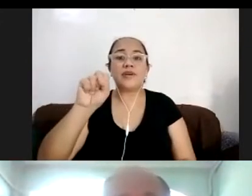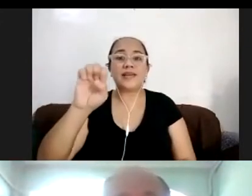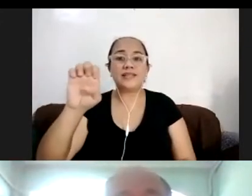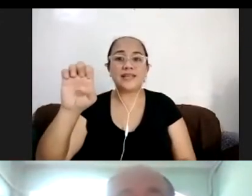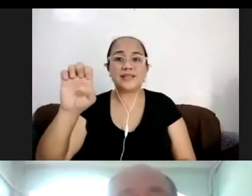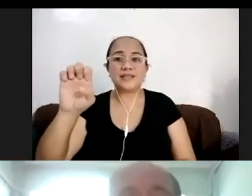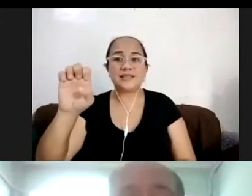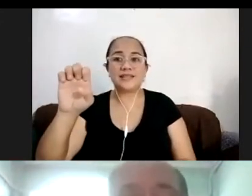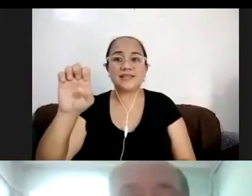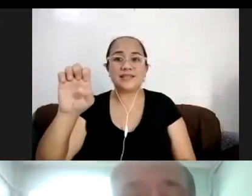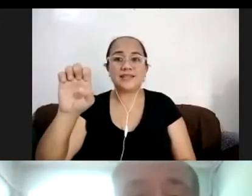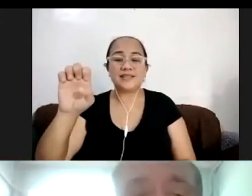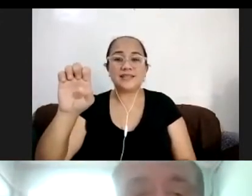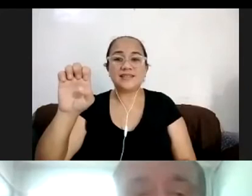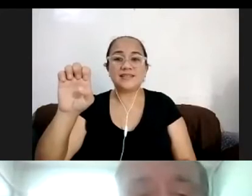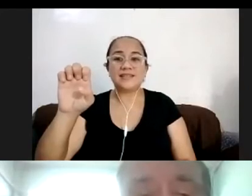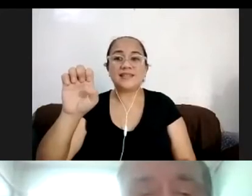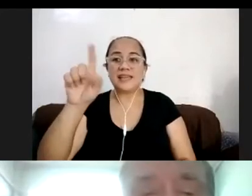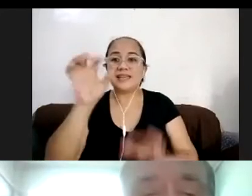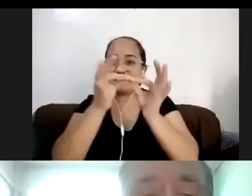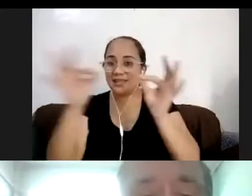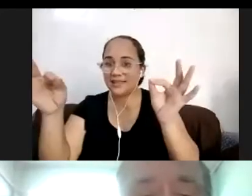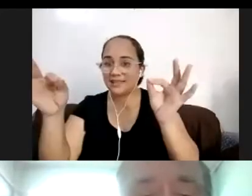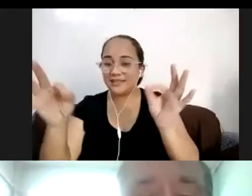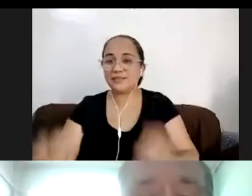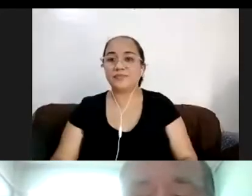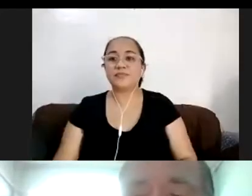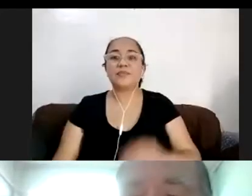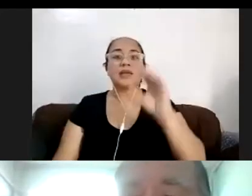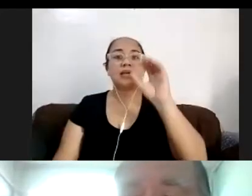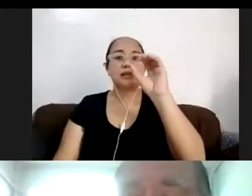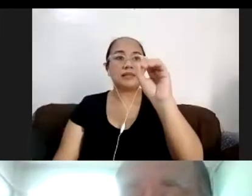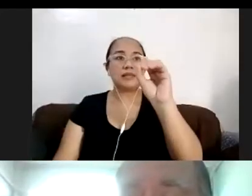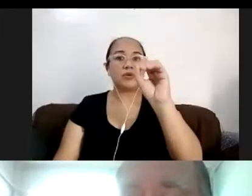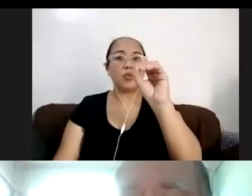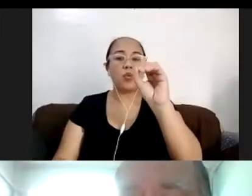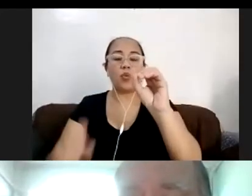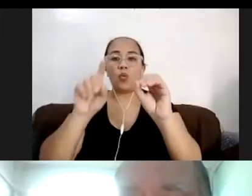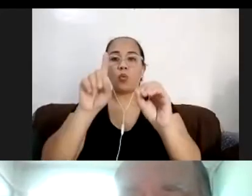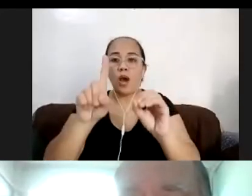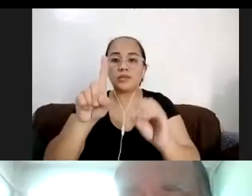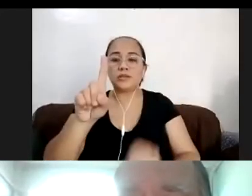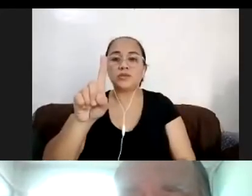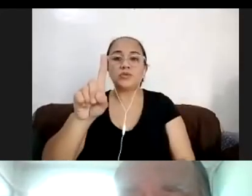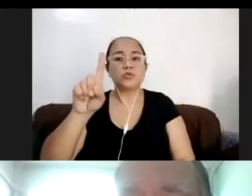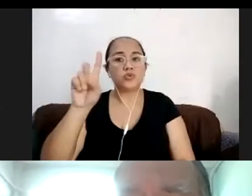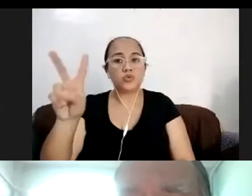3. Question 3 here. 0, 1, 2, or none of the above.